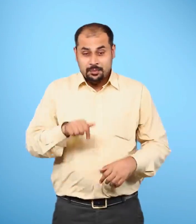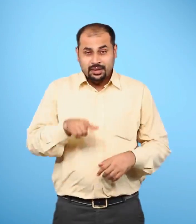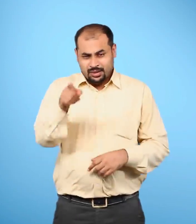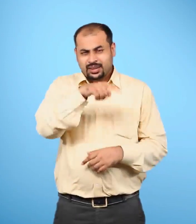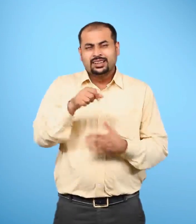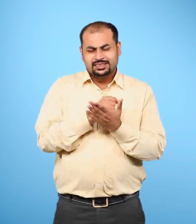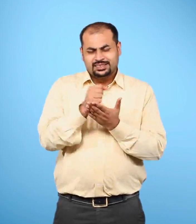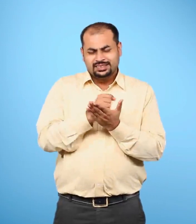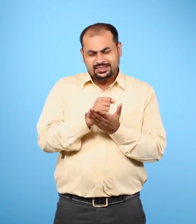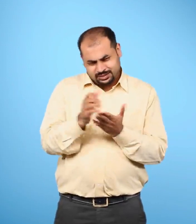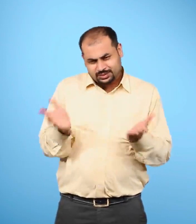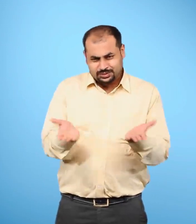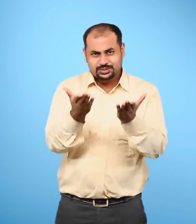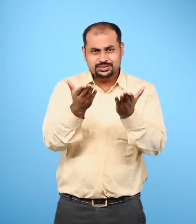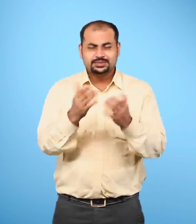Try doing it.